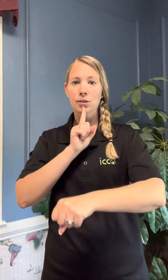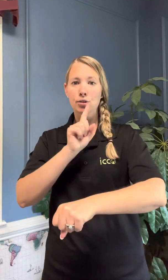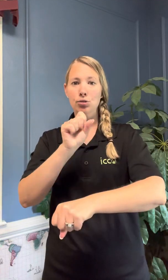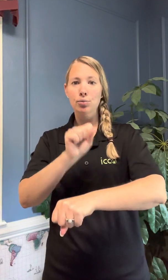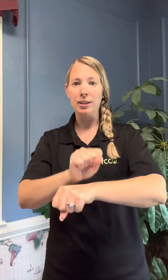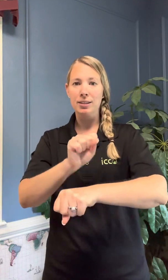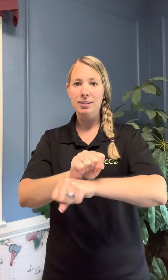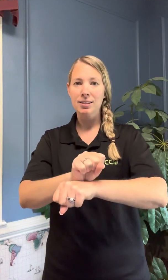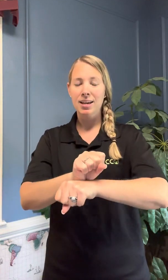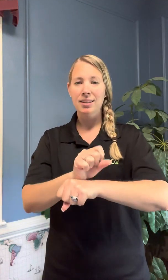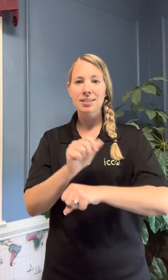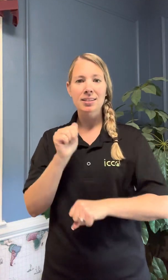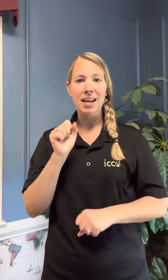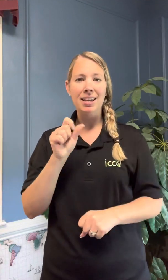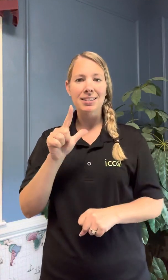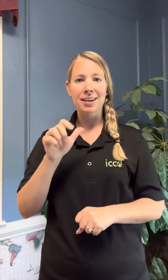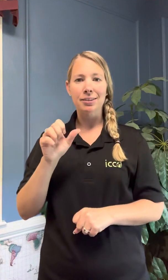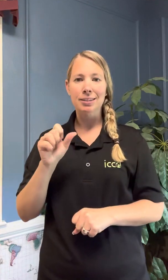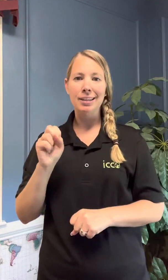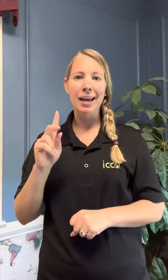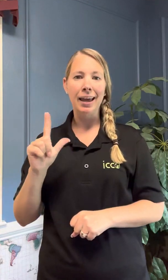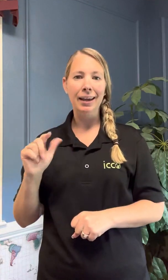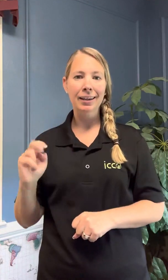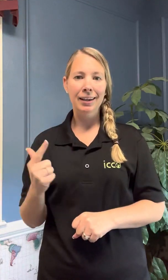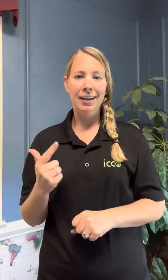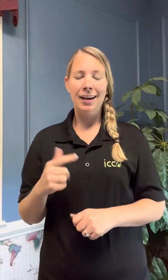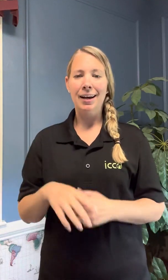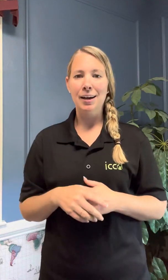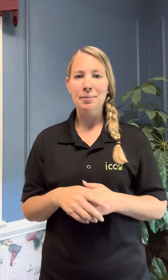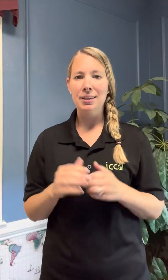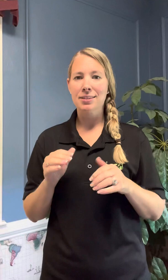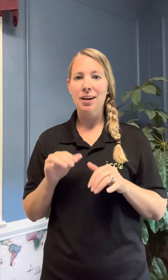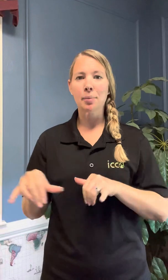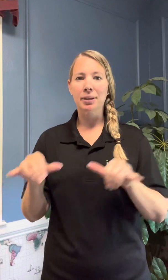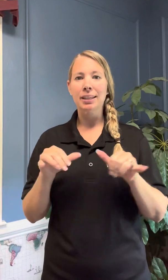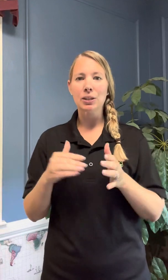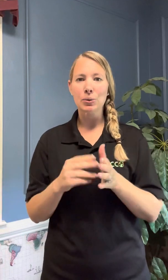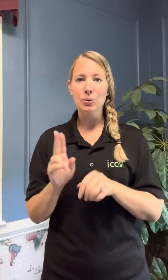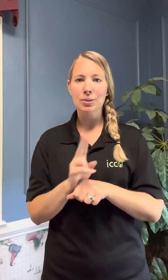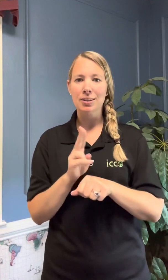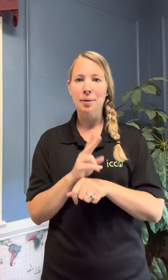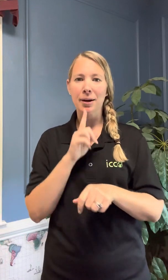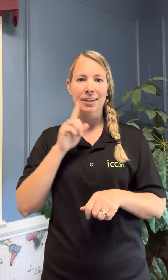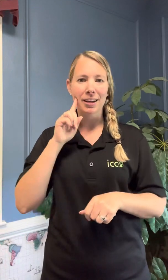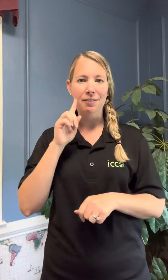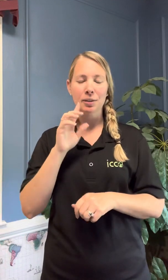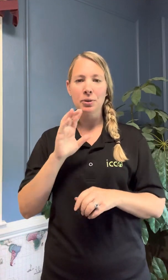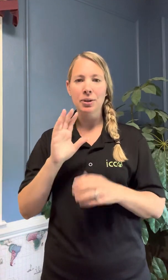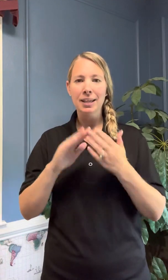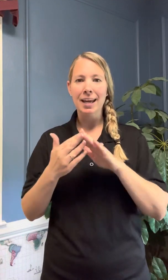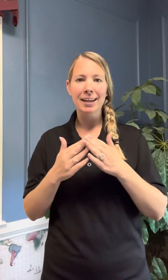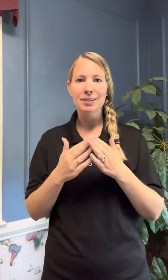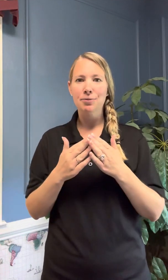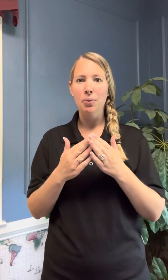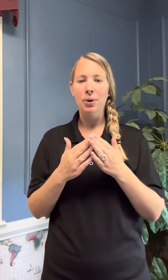True biz. This is an ASL slang that's commonly used among the deaf community, and it's for